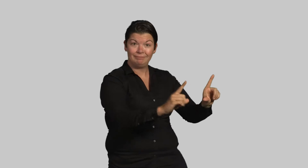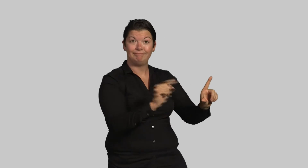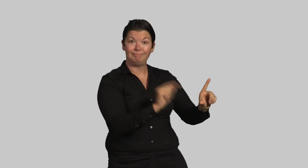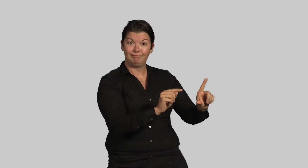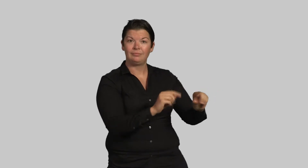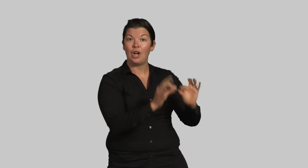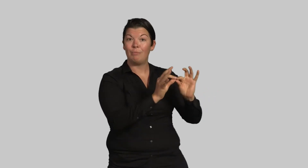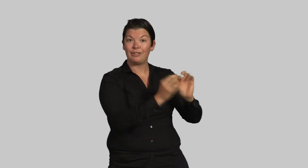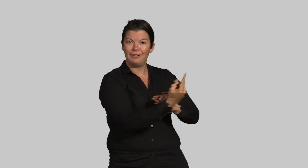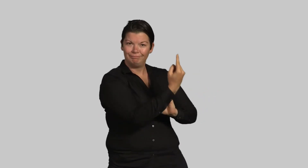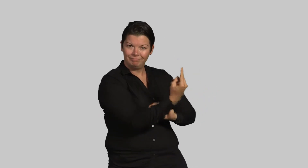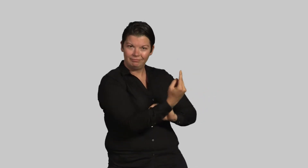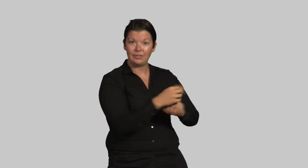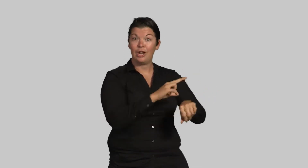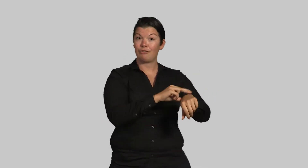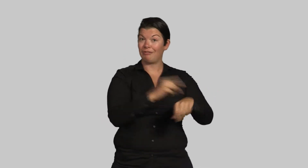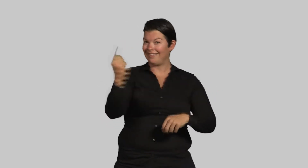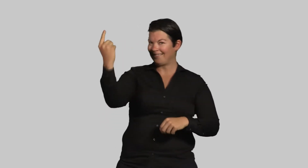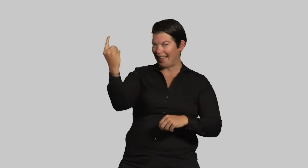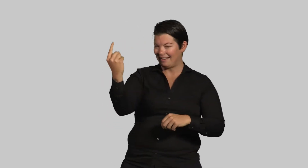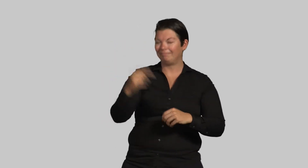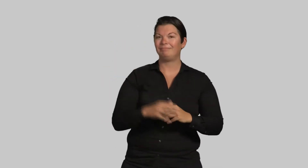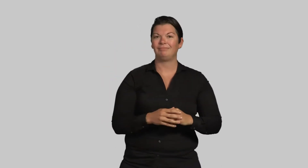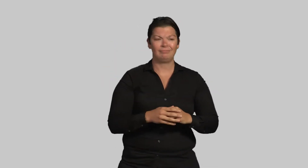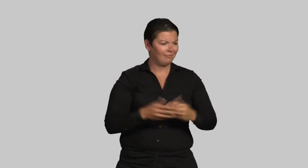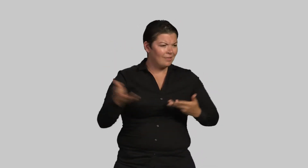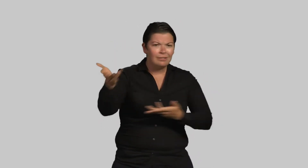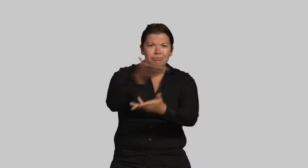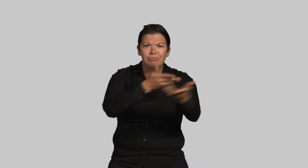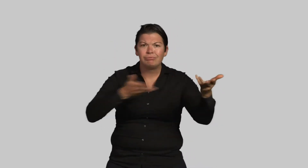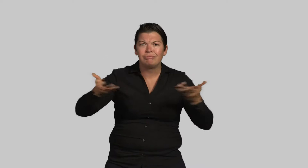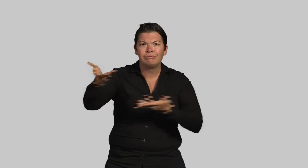This is where an interpreter can interpret your appointment through a device from another place.